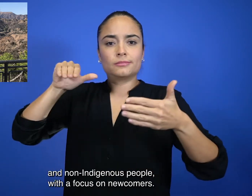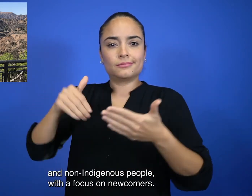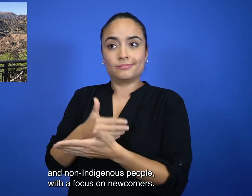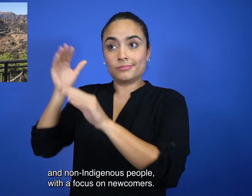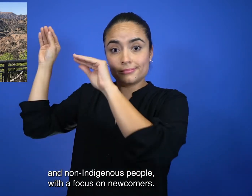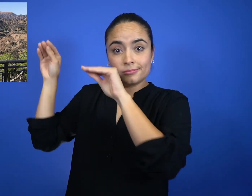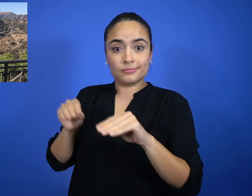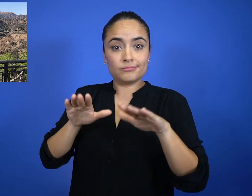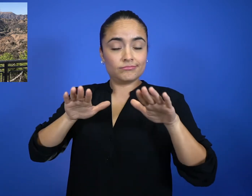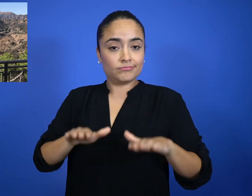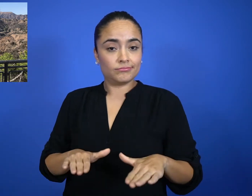newcomers.